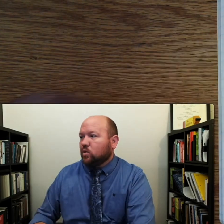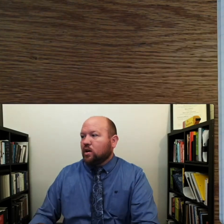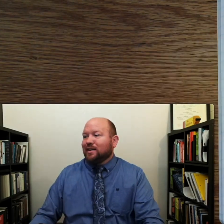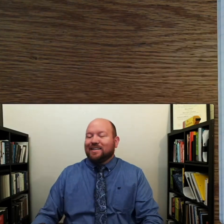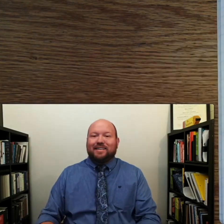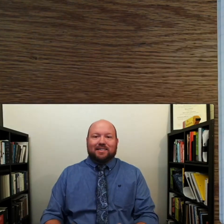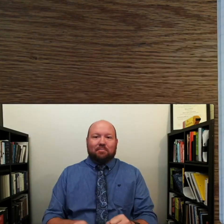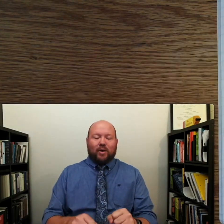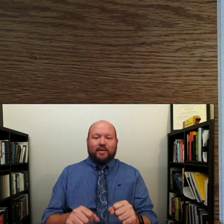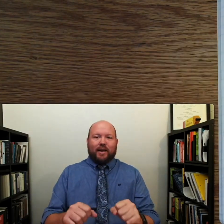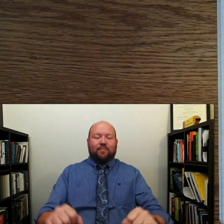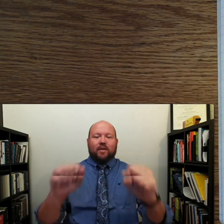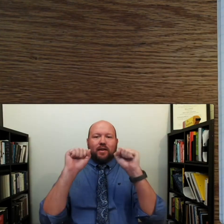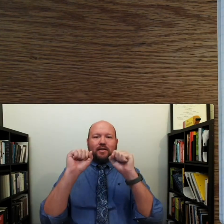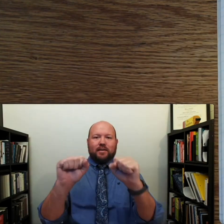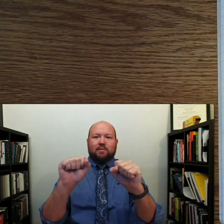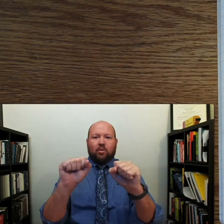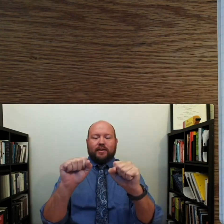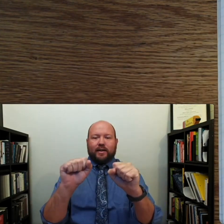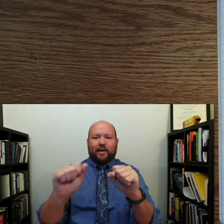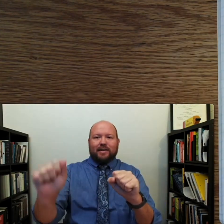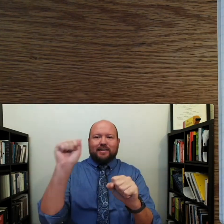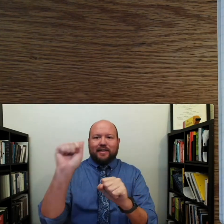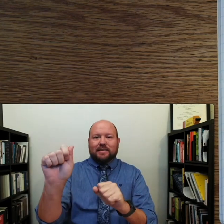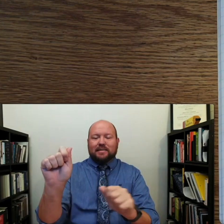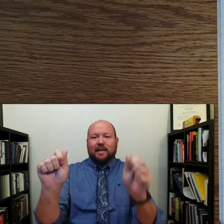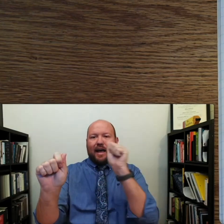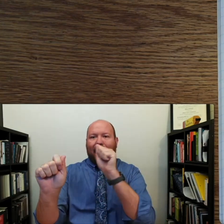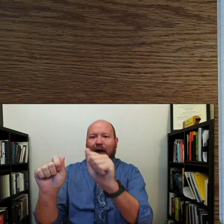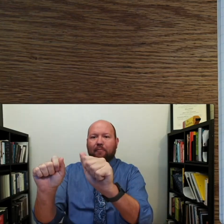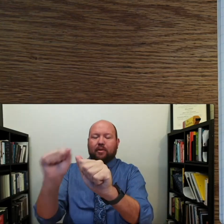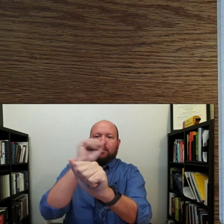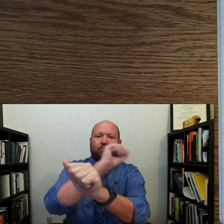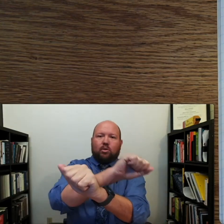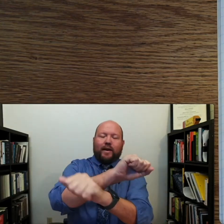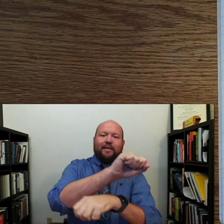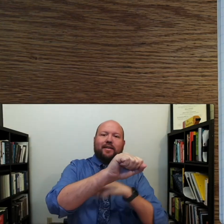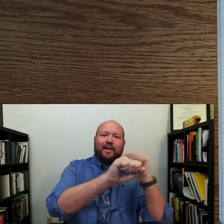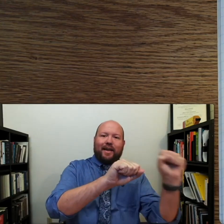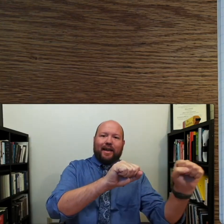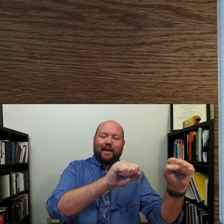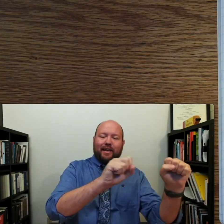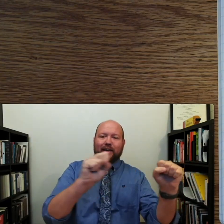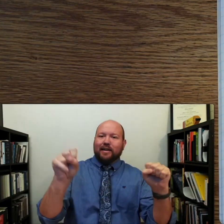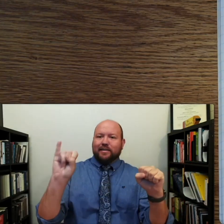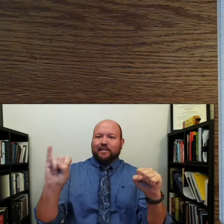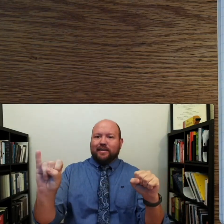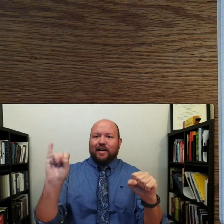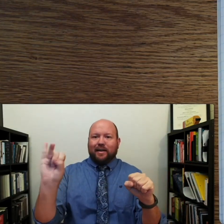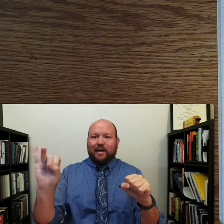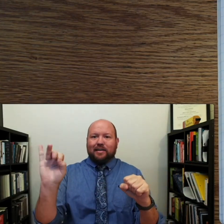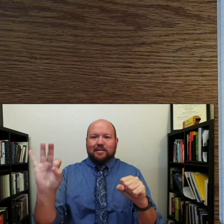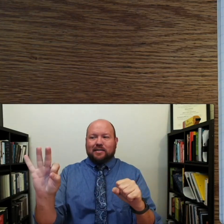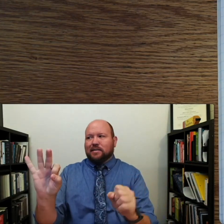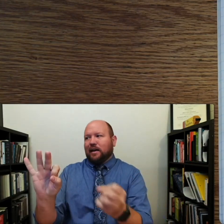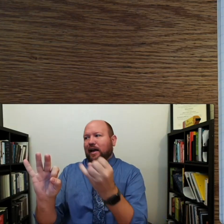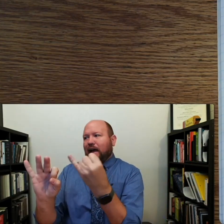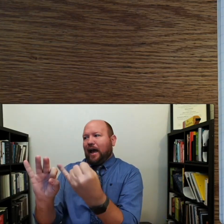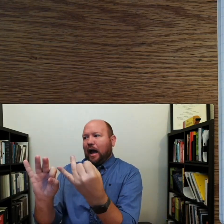Next word, disappointing. Disappointing. Dis app point ing. Da